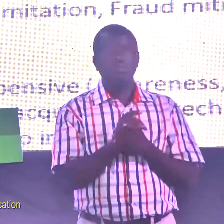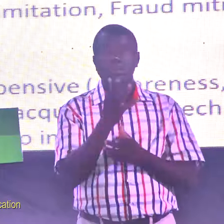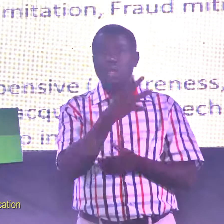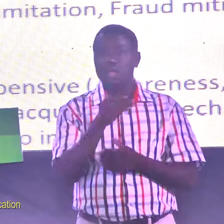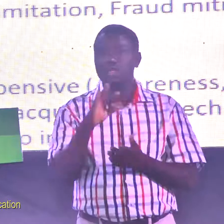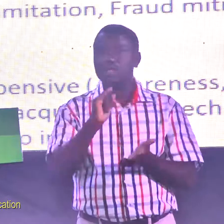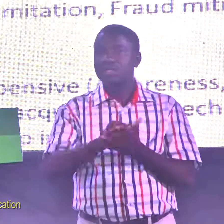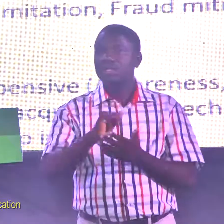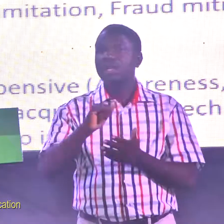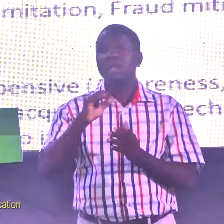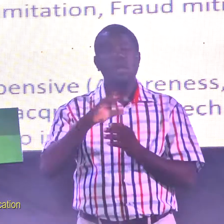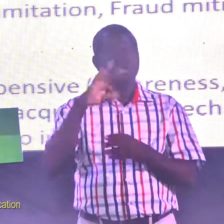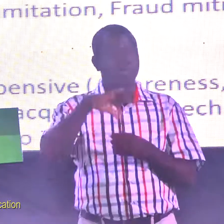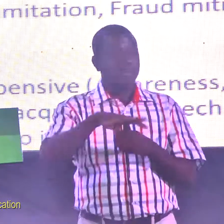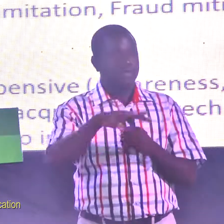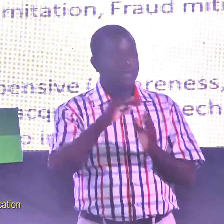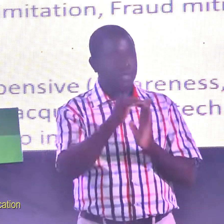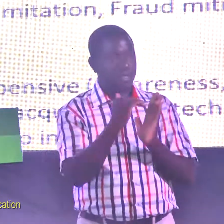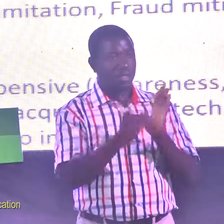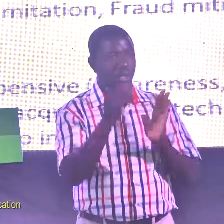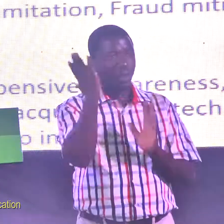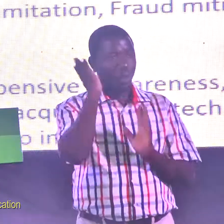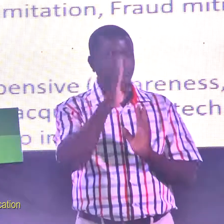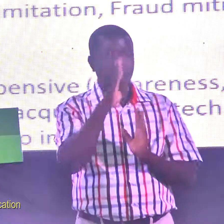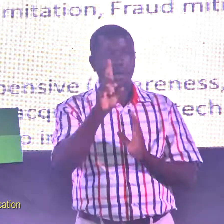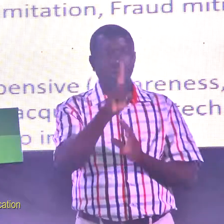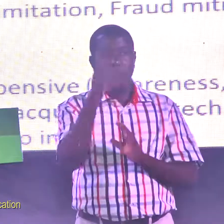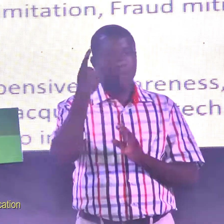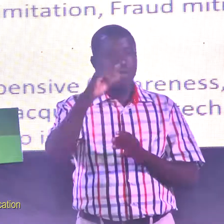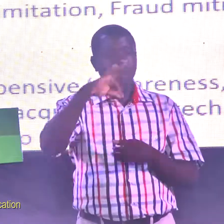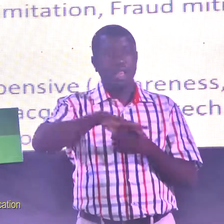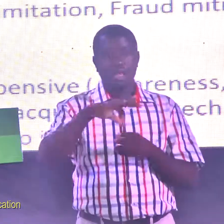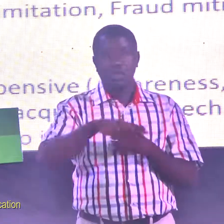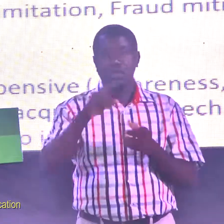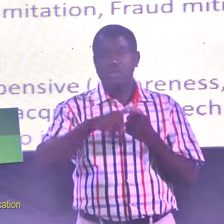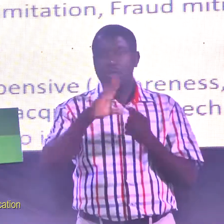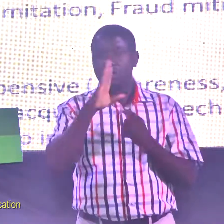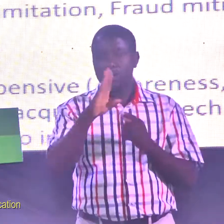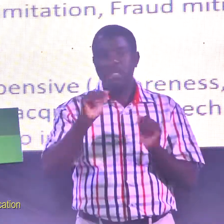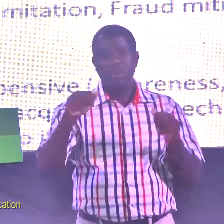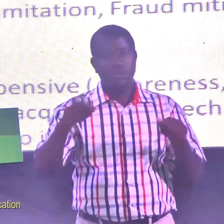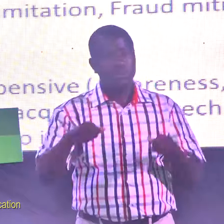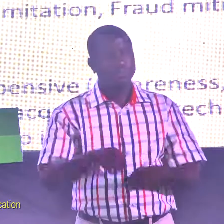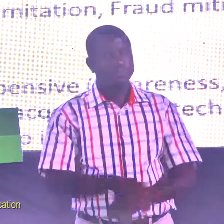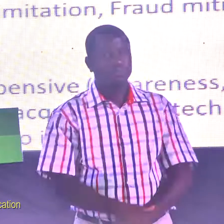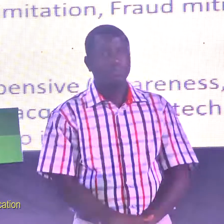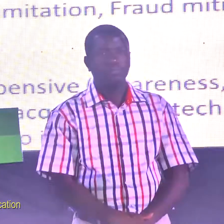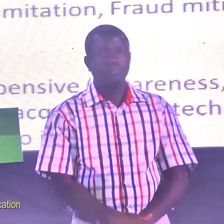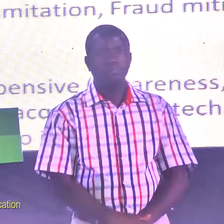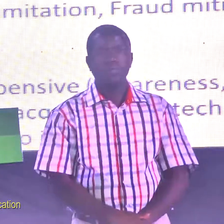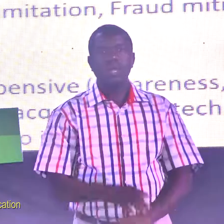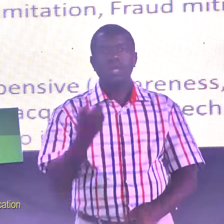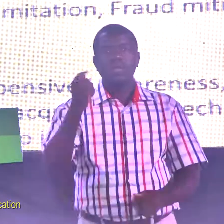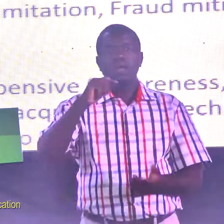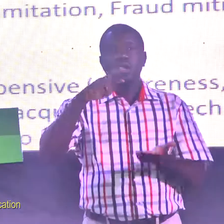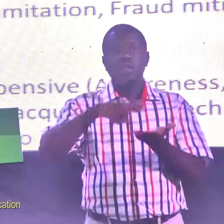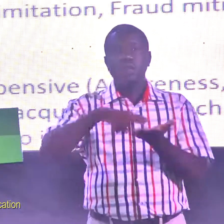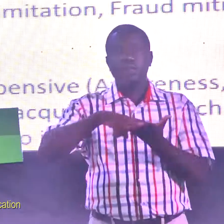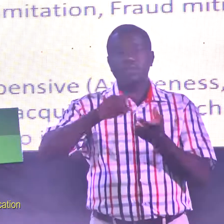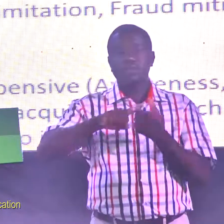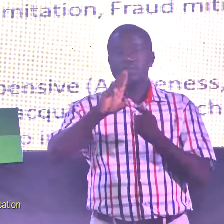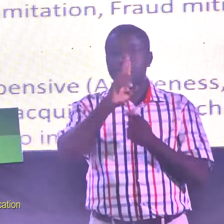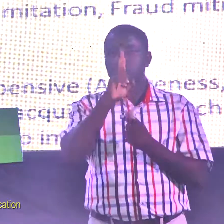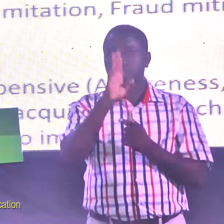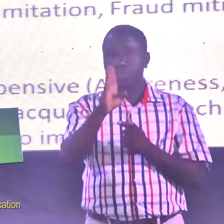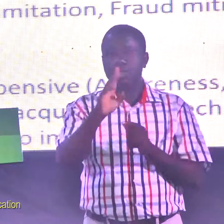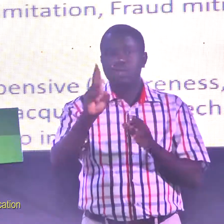and that voter list will be used in an election for an election to be credible. The register to be used in an election